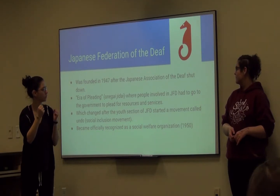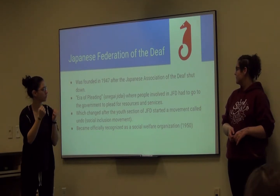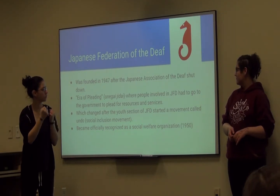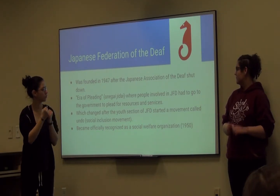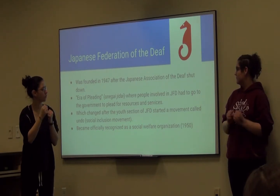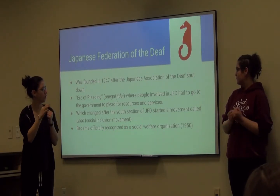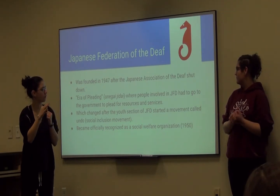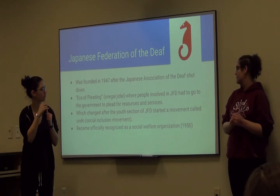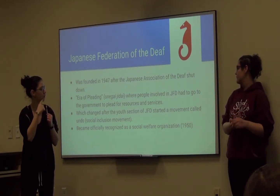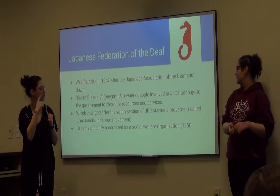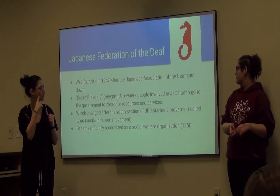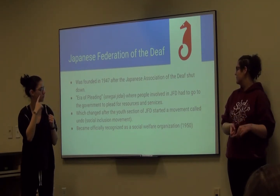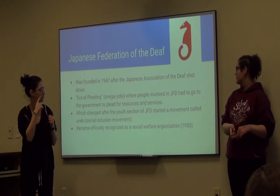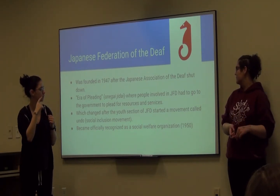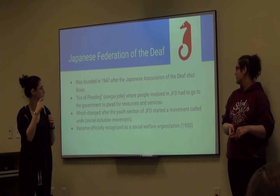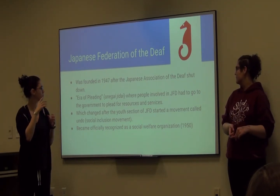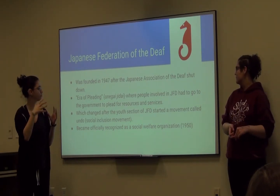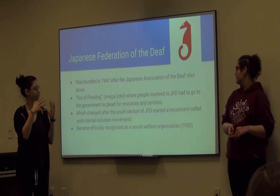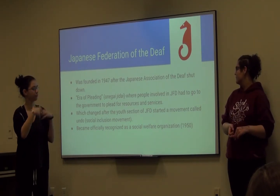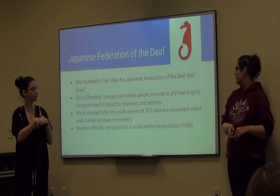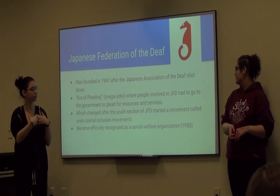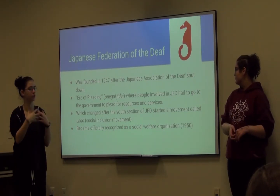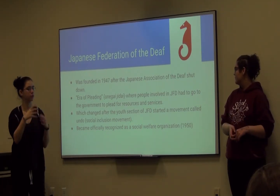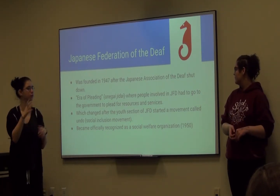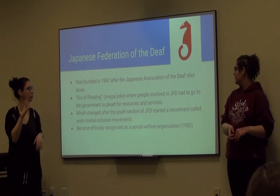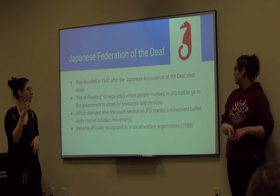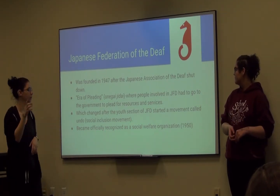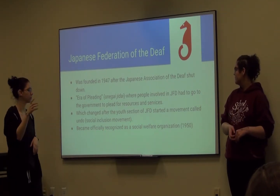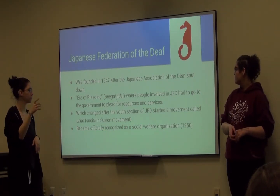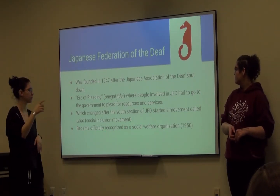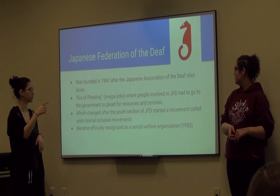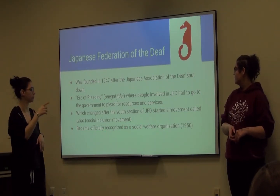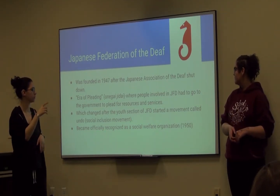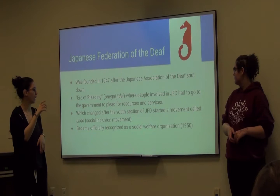after the Japanese Association of the Deaf shut down.